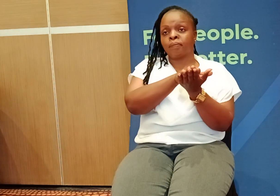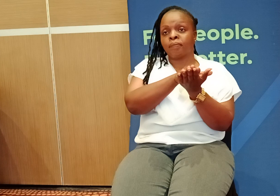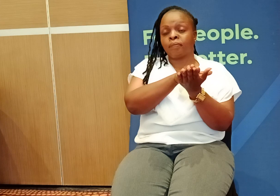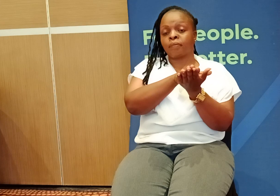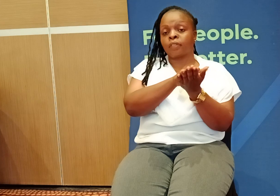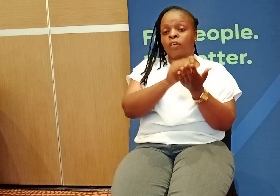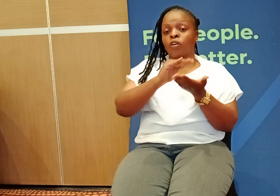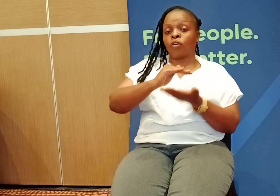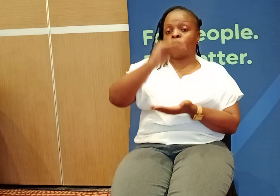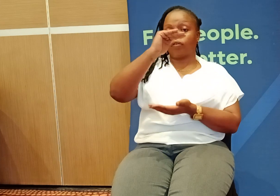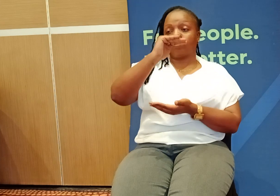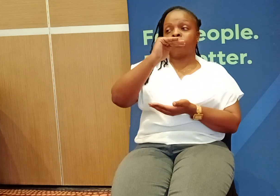growth,